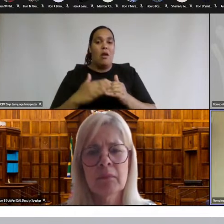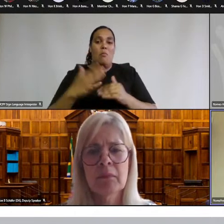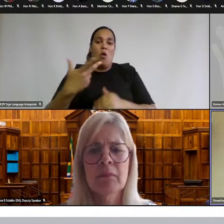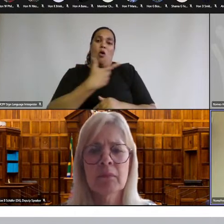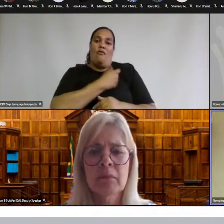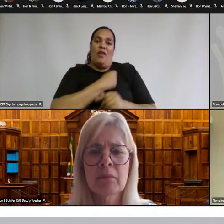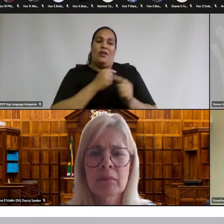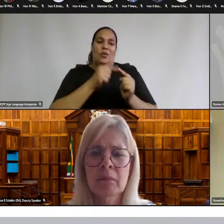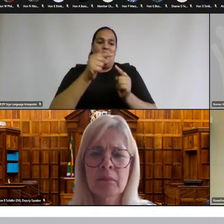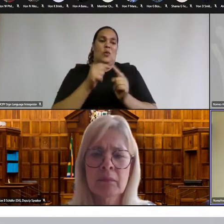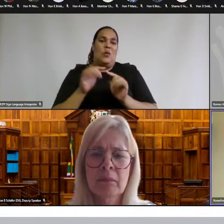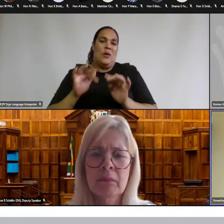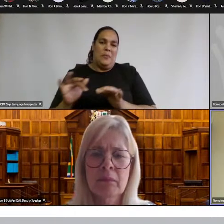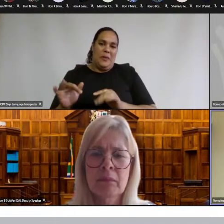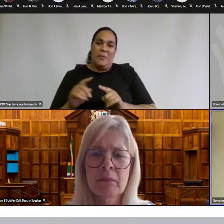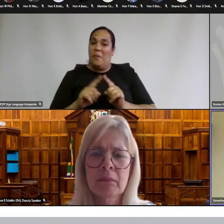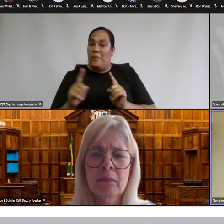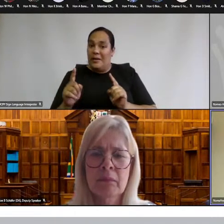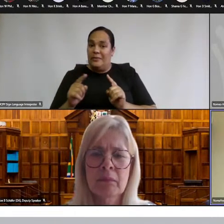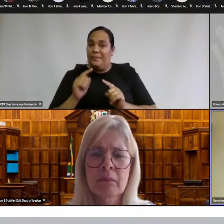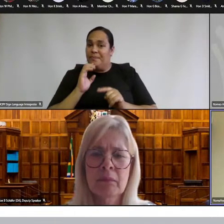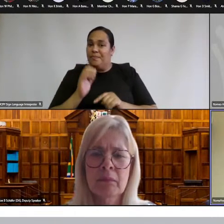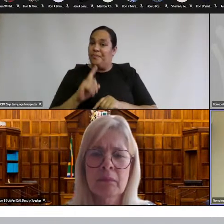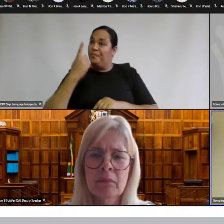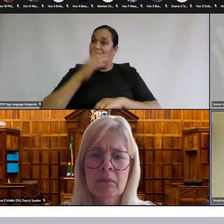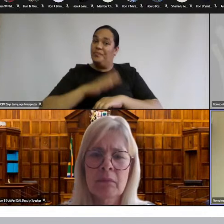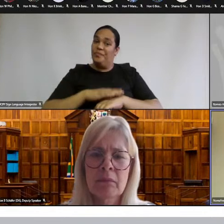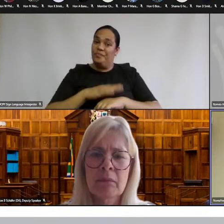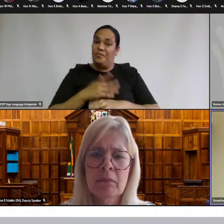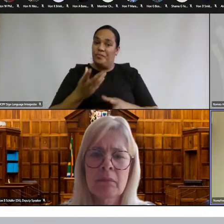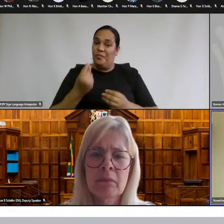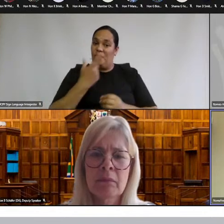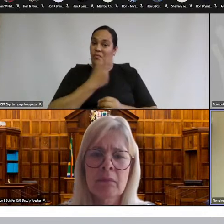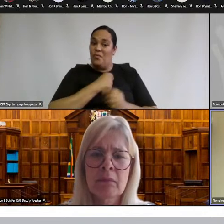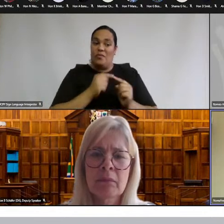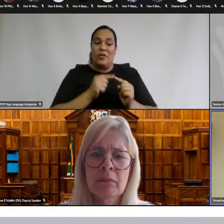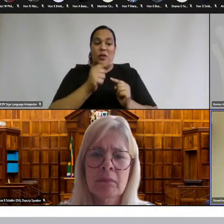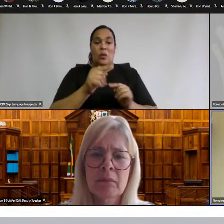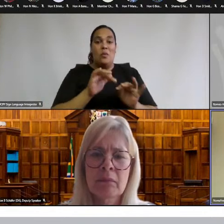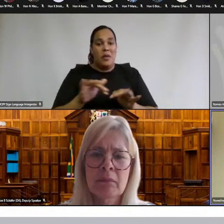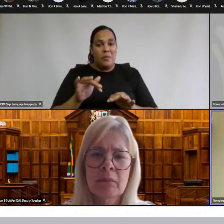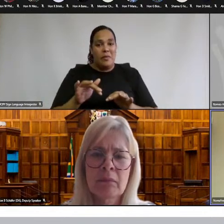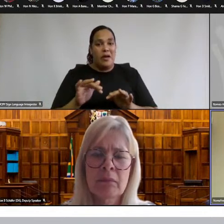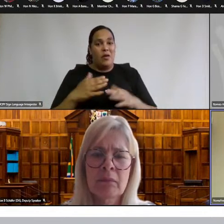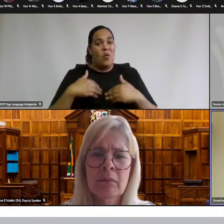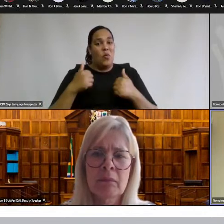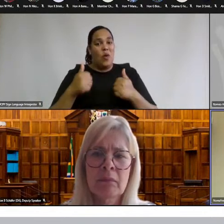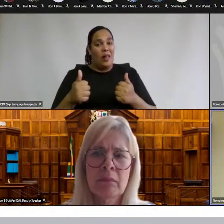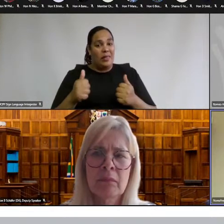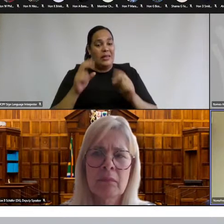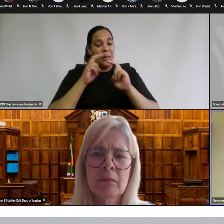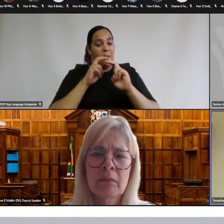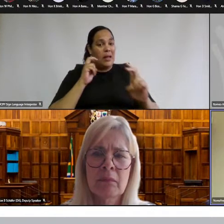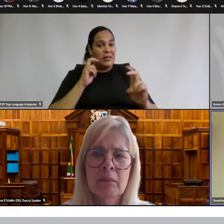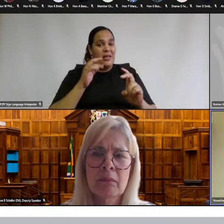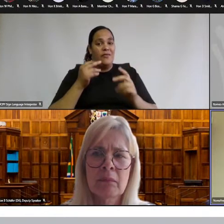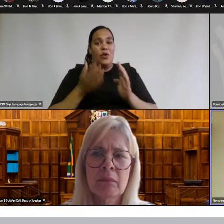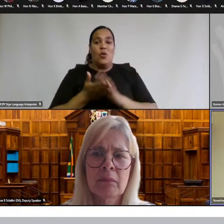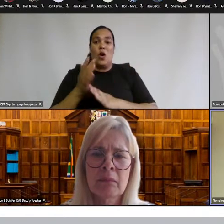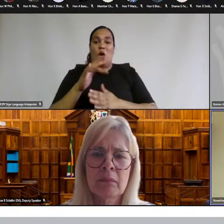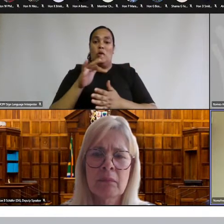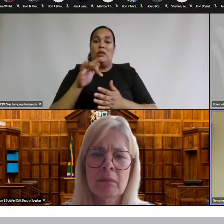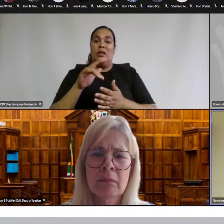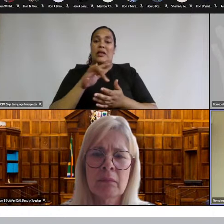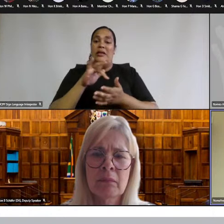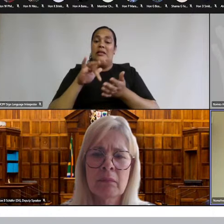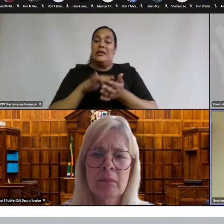to the people. Actually, it's not the first time that we're taking vaccines to the people. The wellness bus, if you have been to the Fisanta crowd